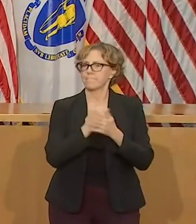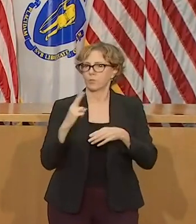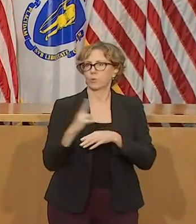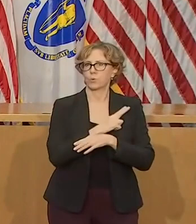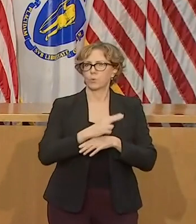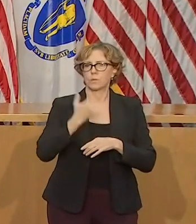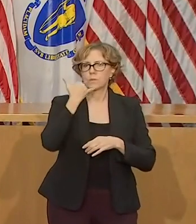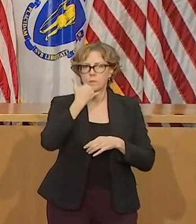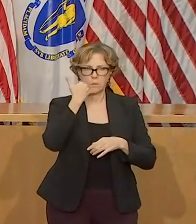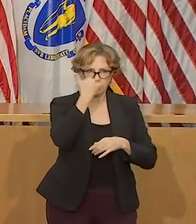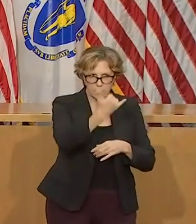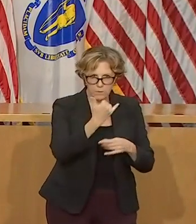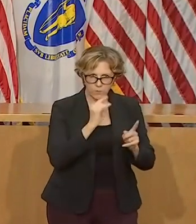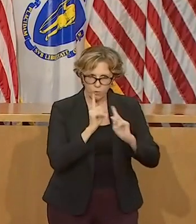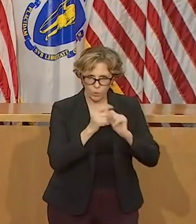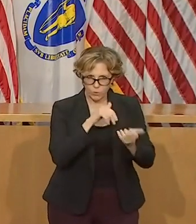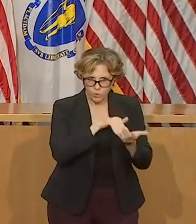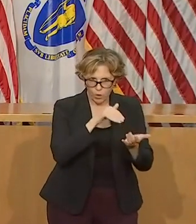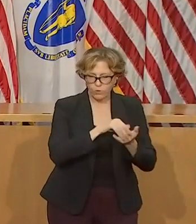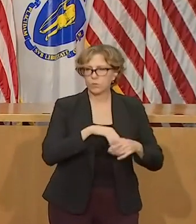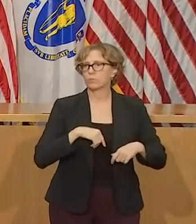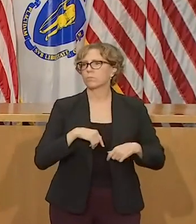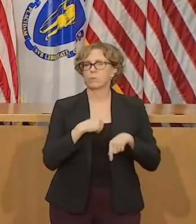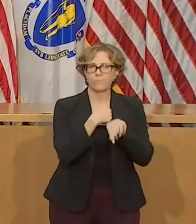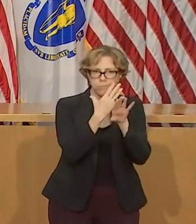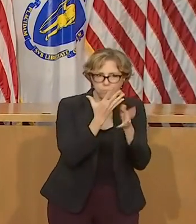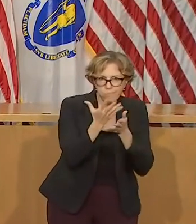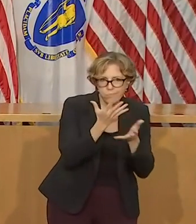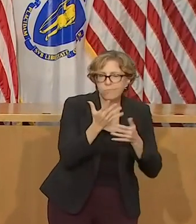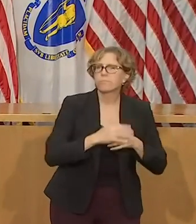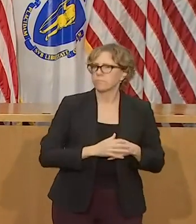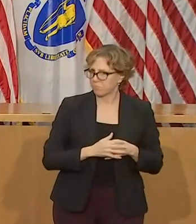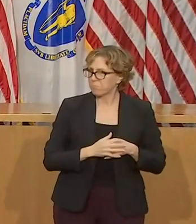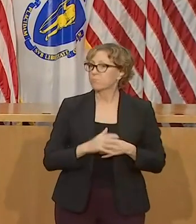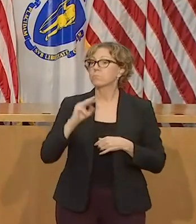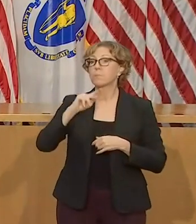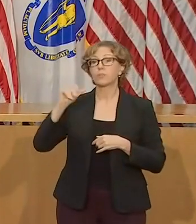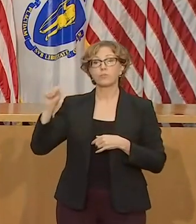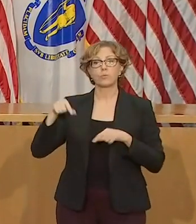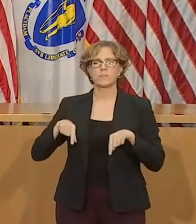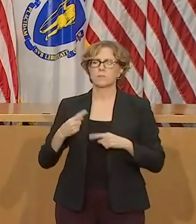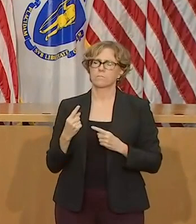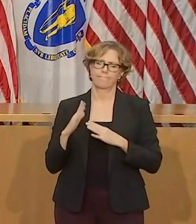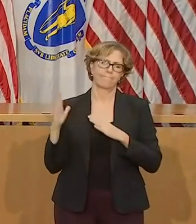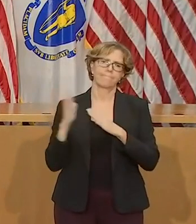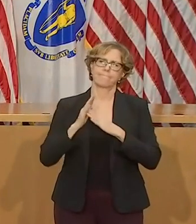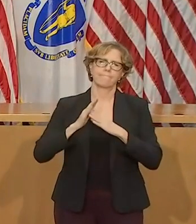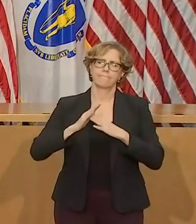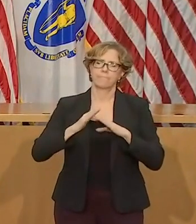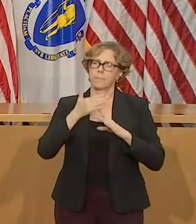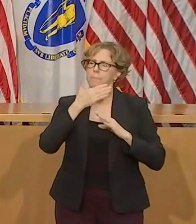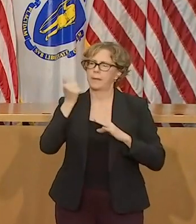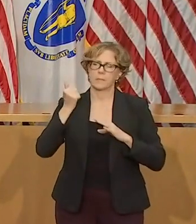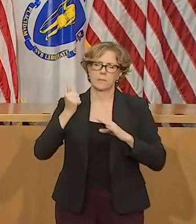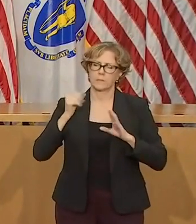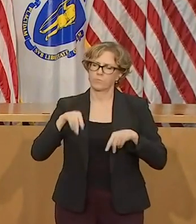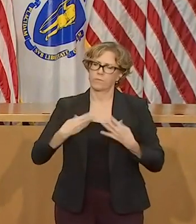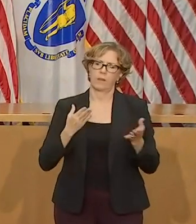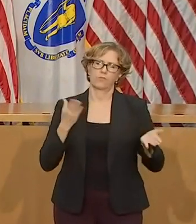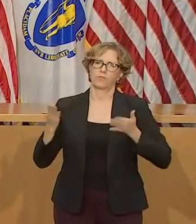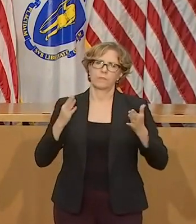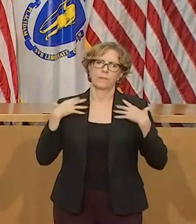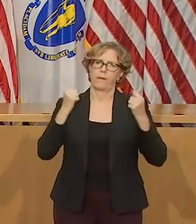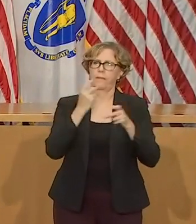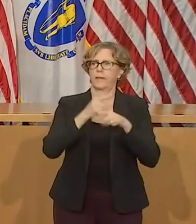past 115 days or so. And Massachusetts, which continues to have one of the very best healthcare provider systems in the